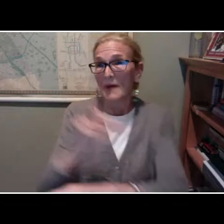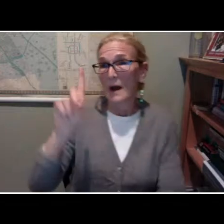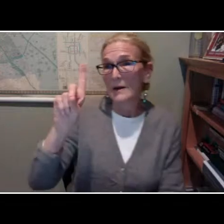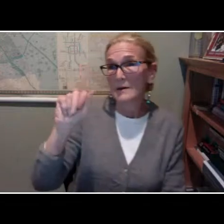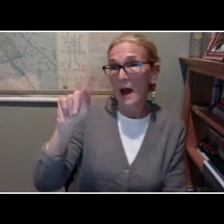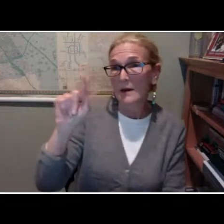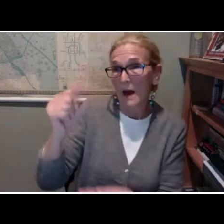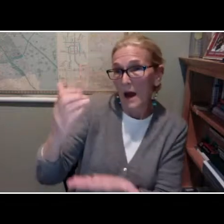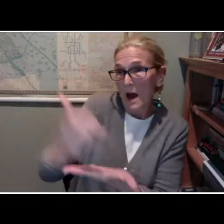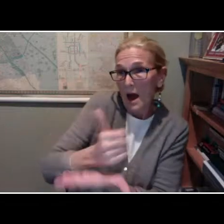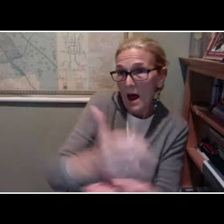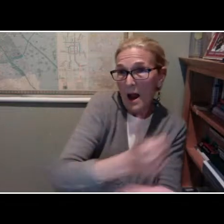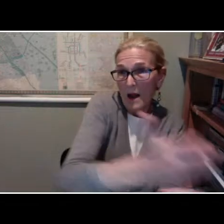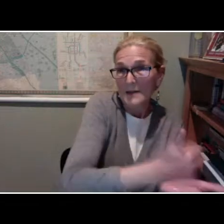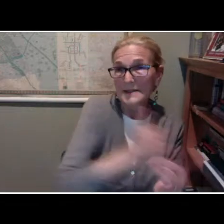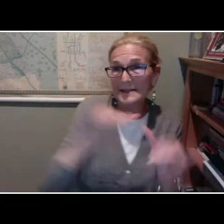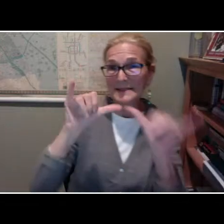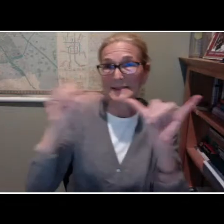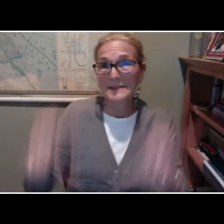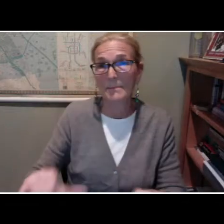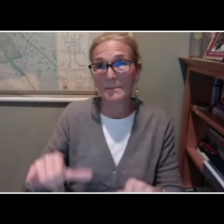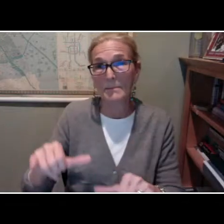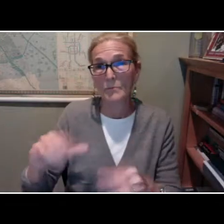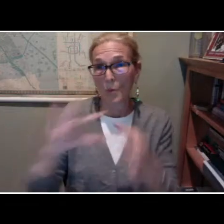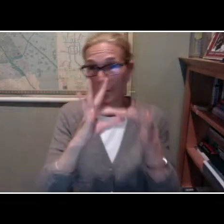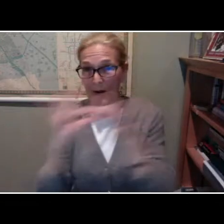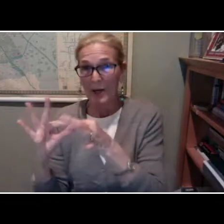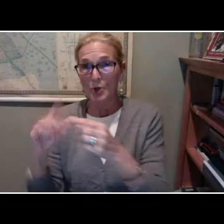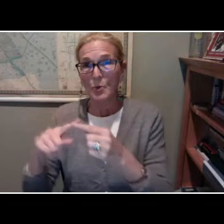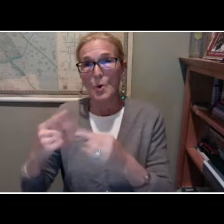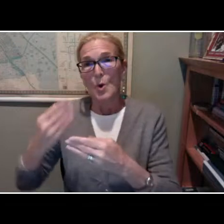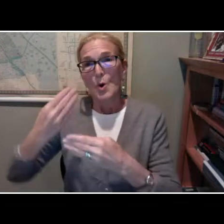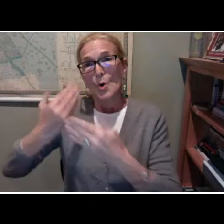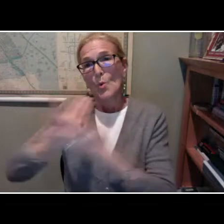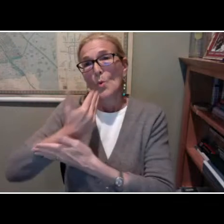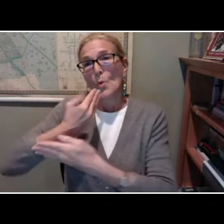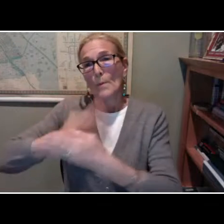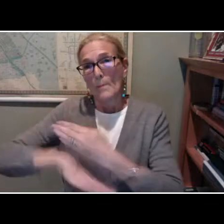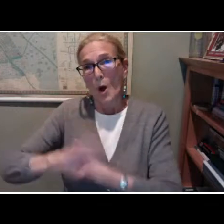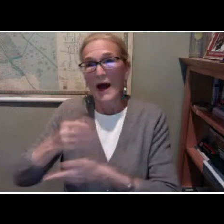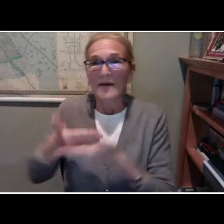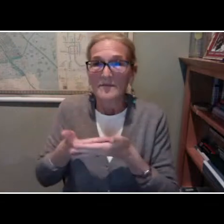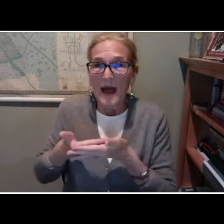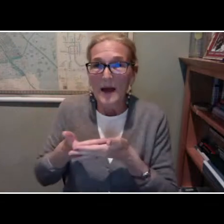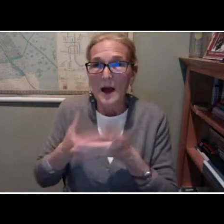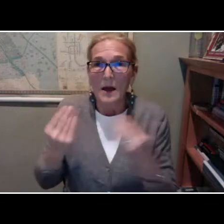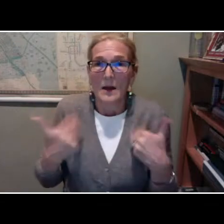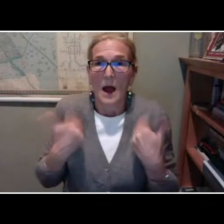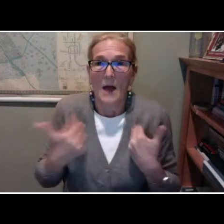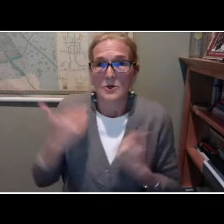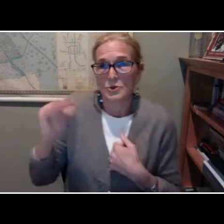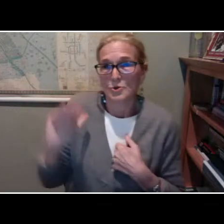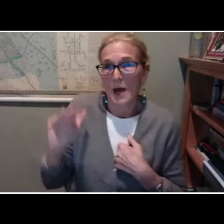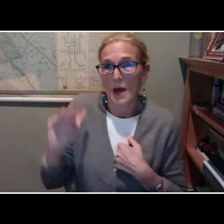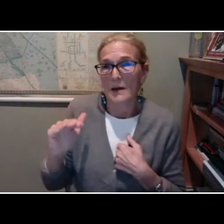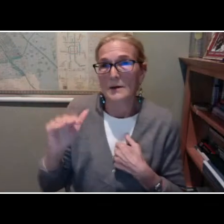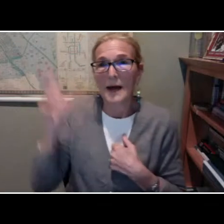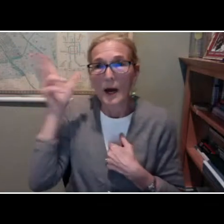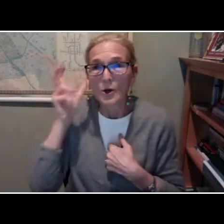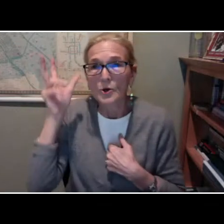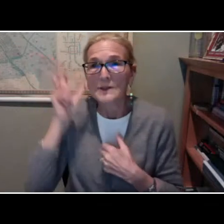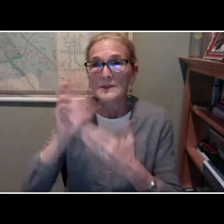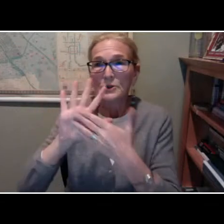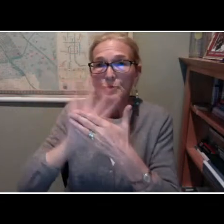To design, maintain, and improve data collection systems related to newborn,